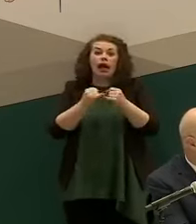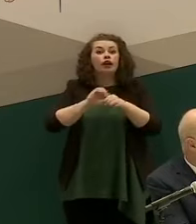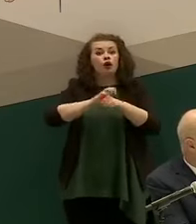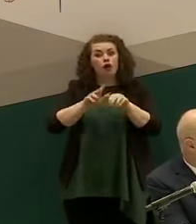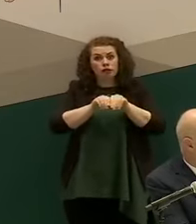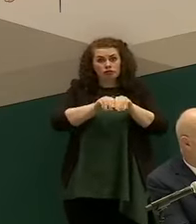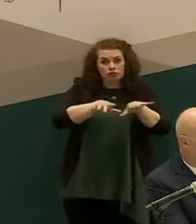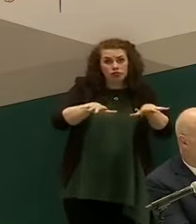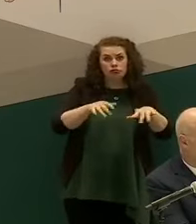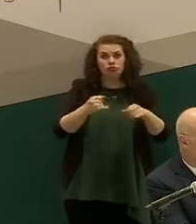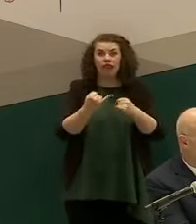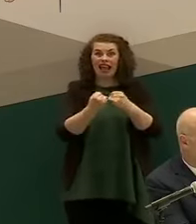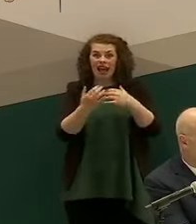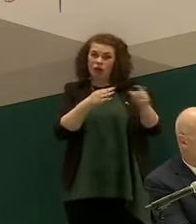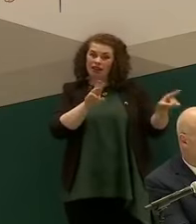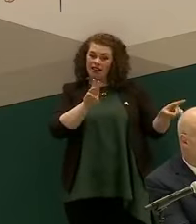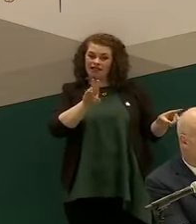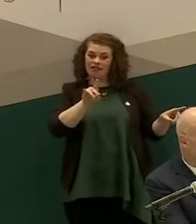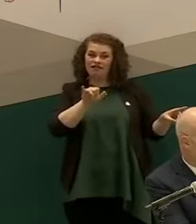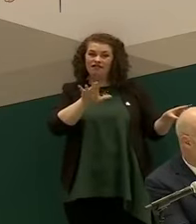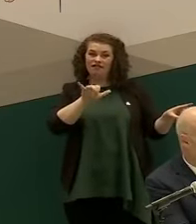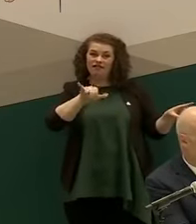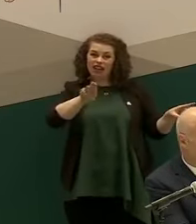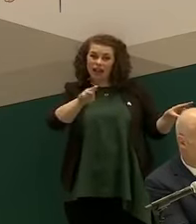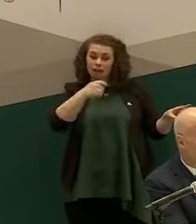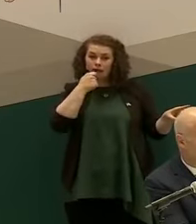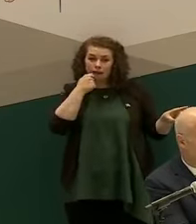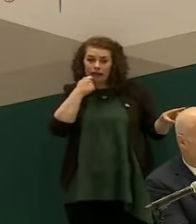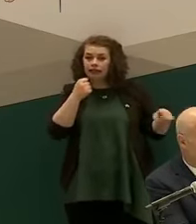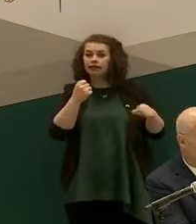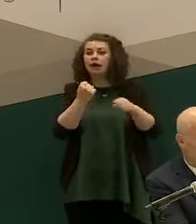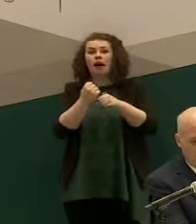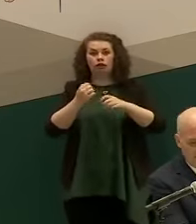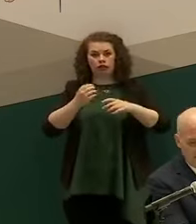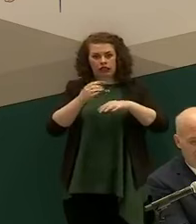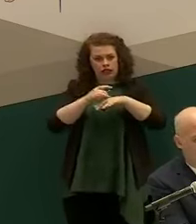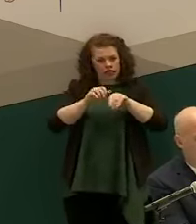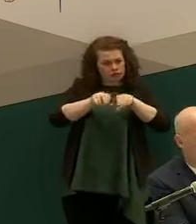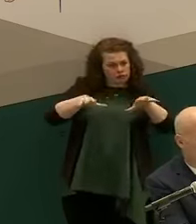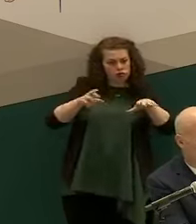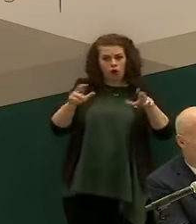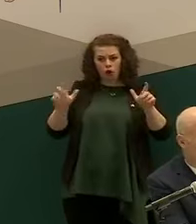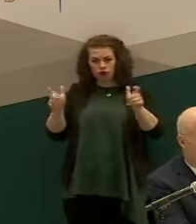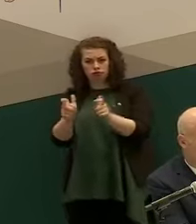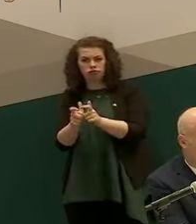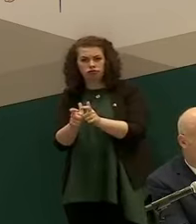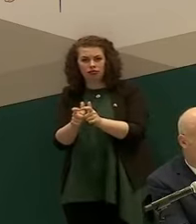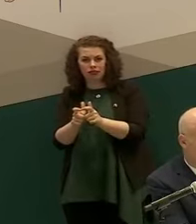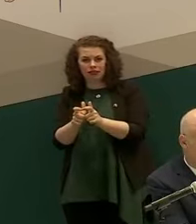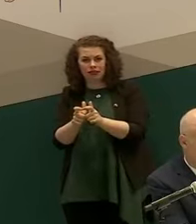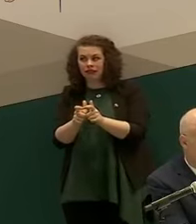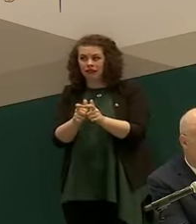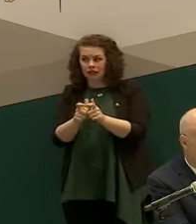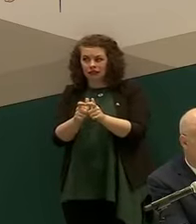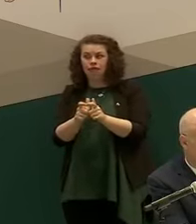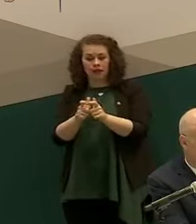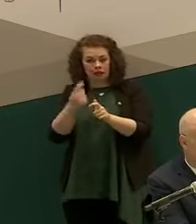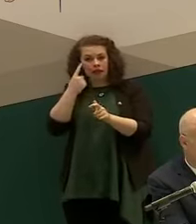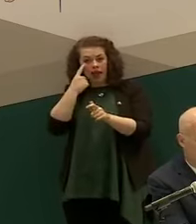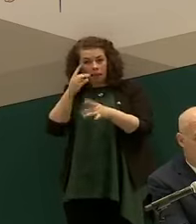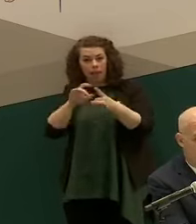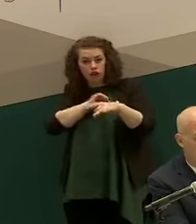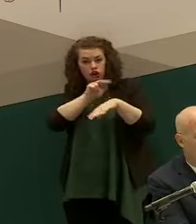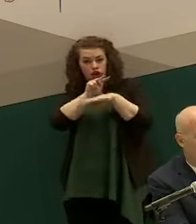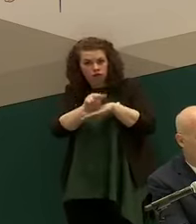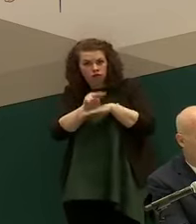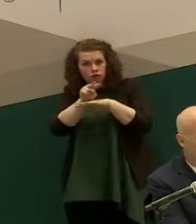about and that Philip has outlined to you earlier on, that we track around the behaviour of the disease, that first of all is giving us assurance that this is the right thing for us to do,